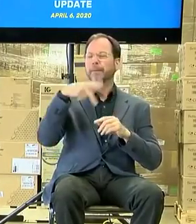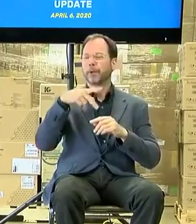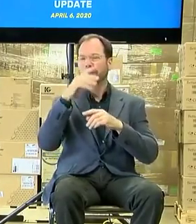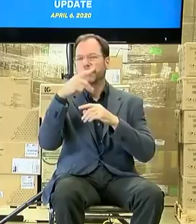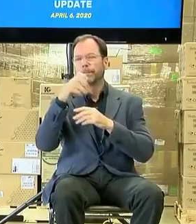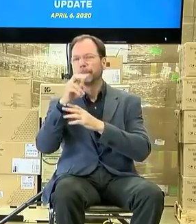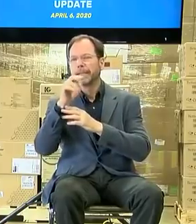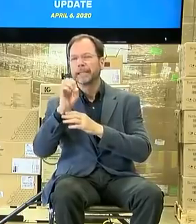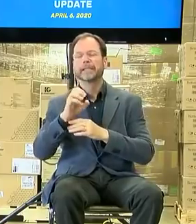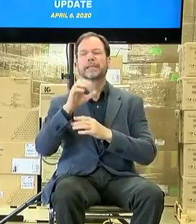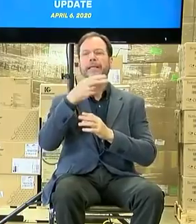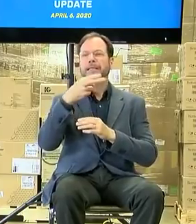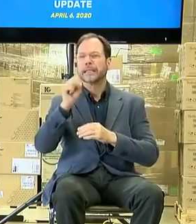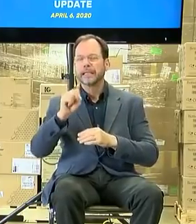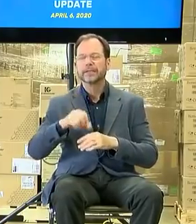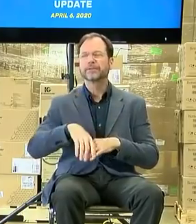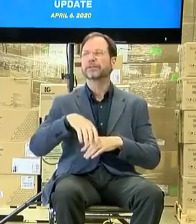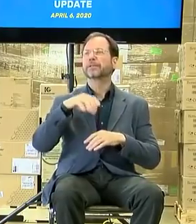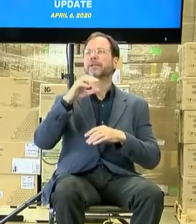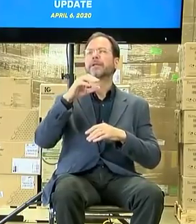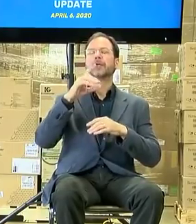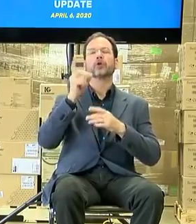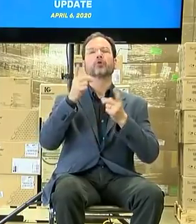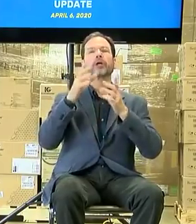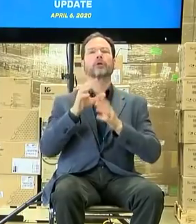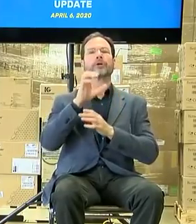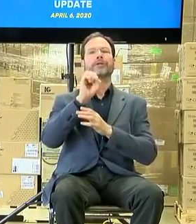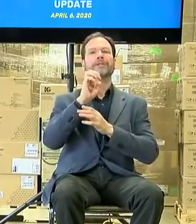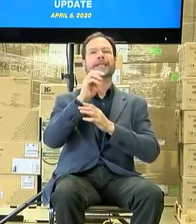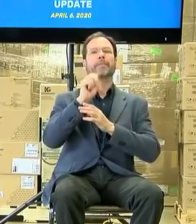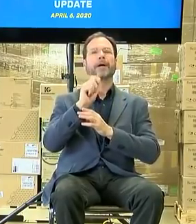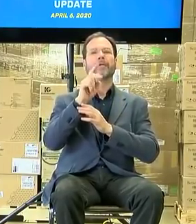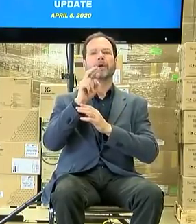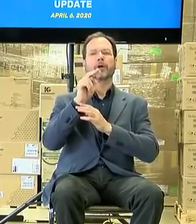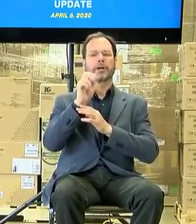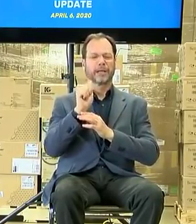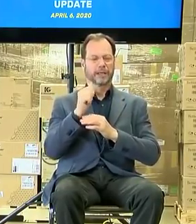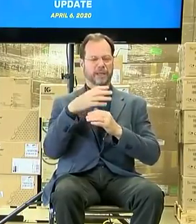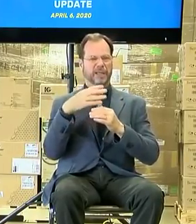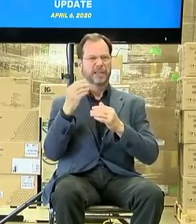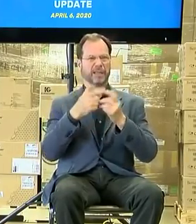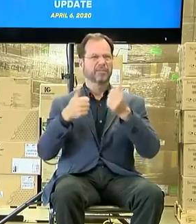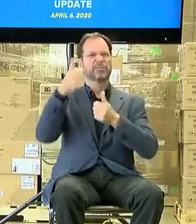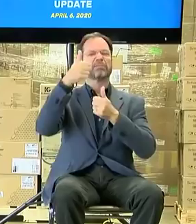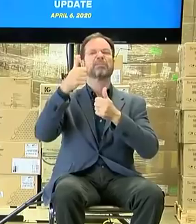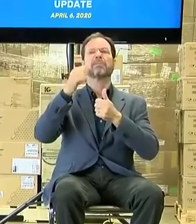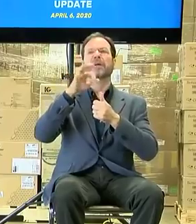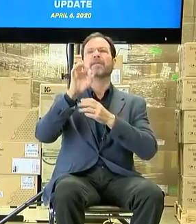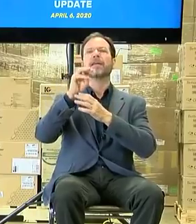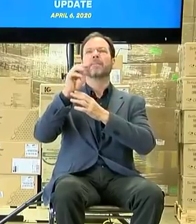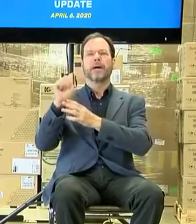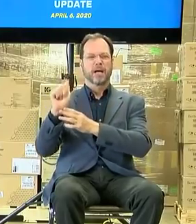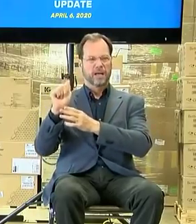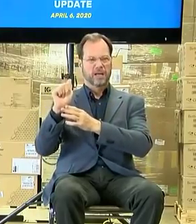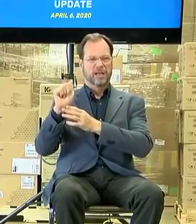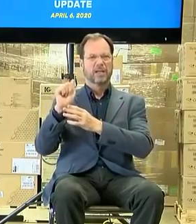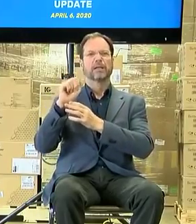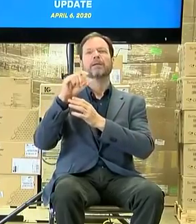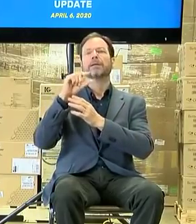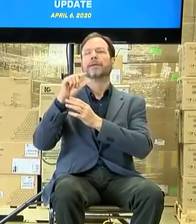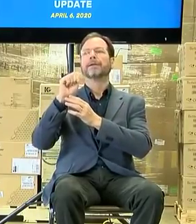HHS CMS Director Seema Verma, with the head of the FEMA,